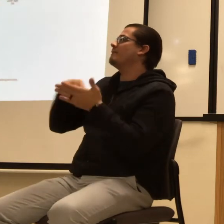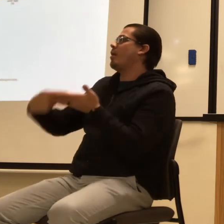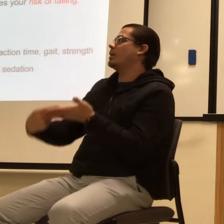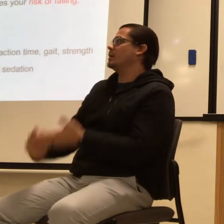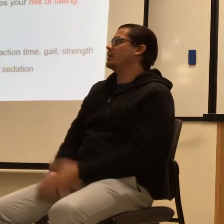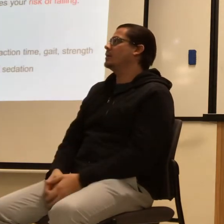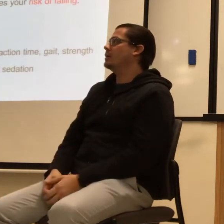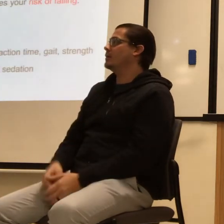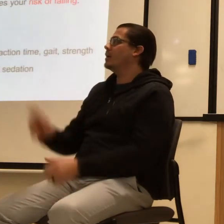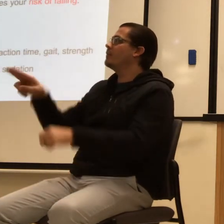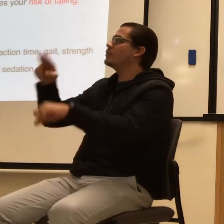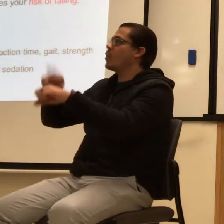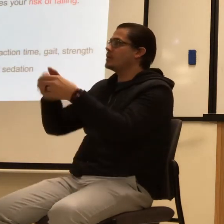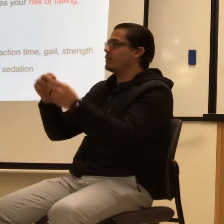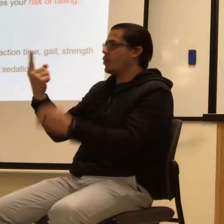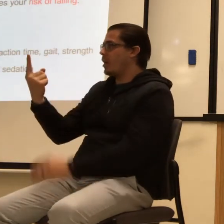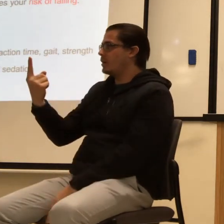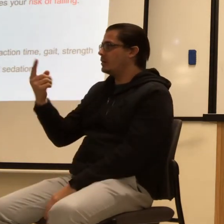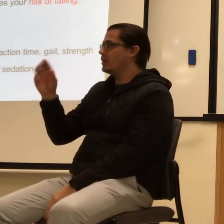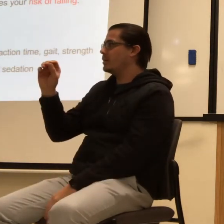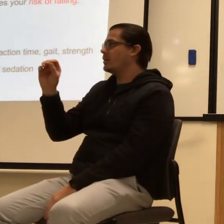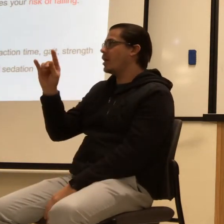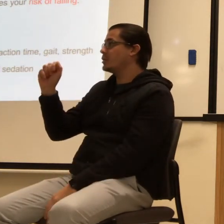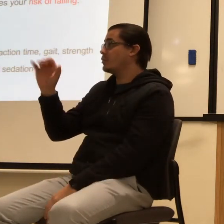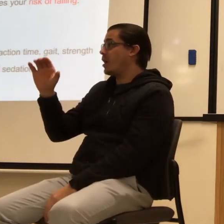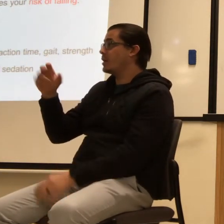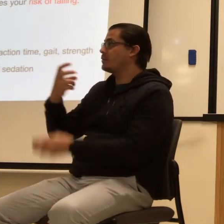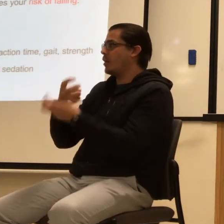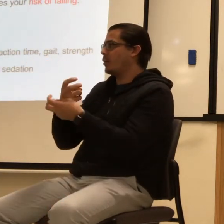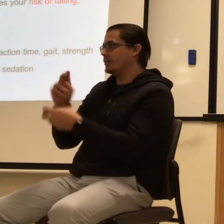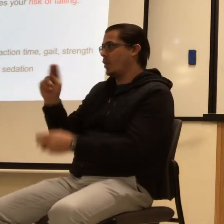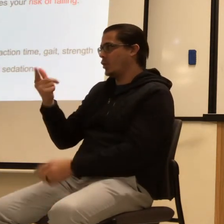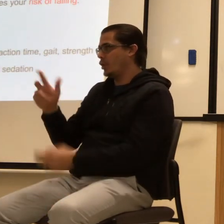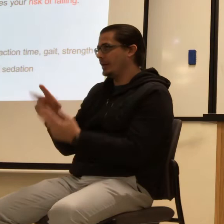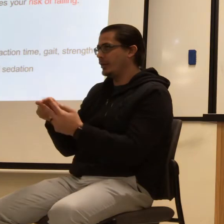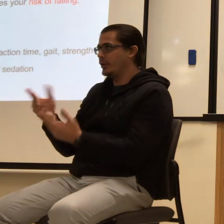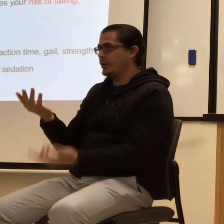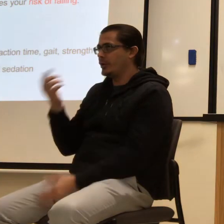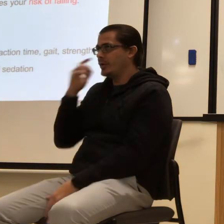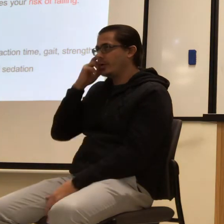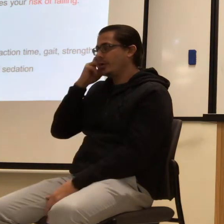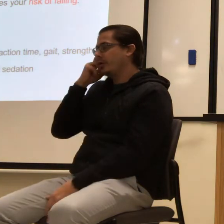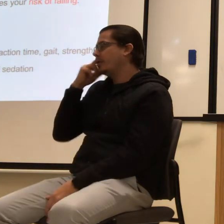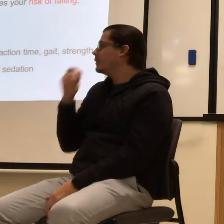And of course, the number one thing, osteoporotic bone is not good either, right?